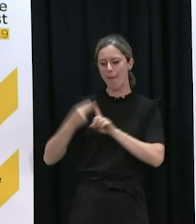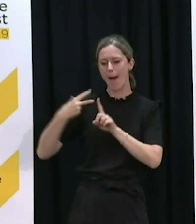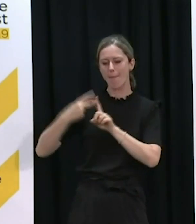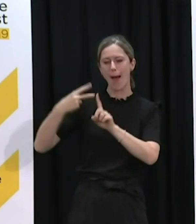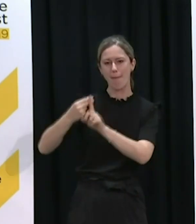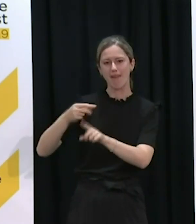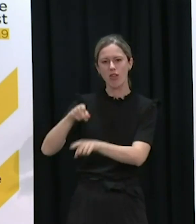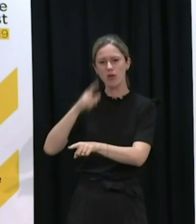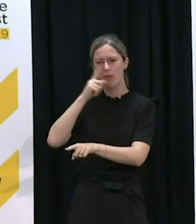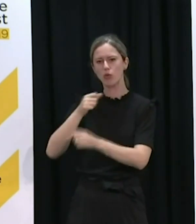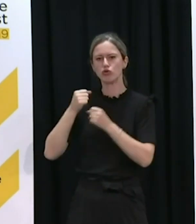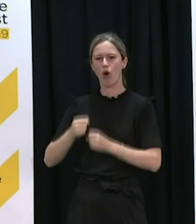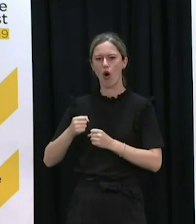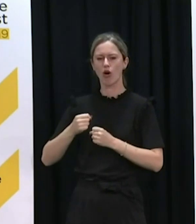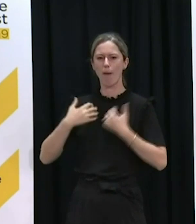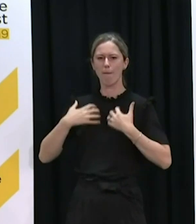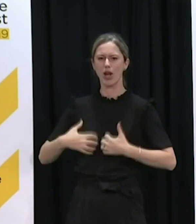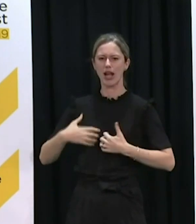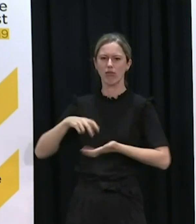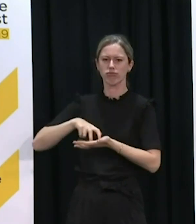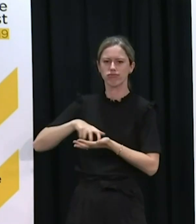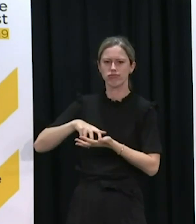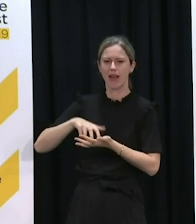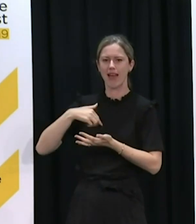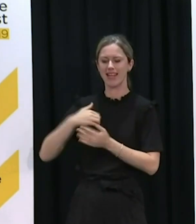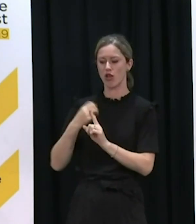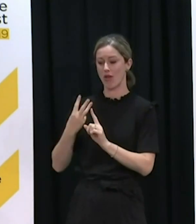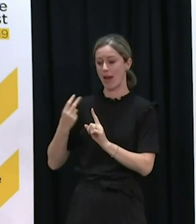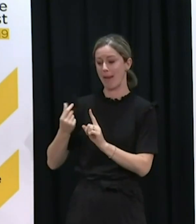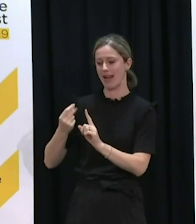available for people with severe immunocompromise and has been rolled out already successfully.